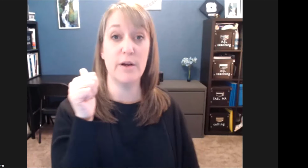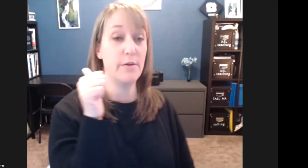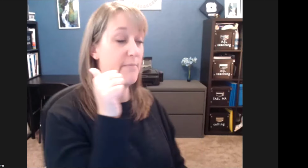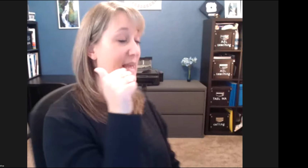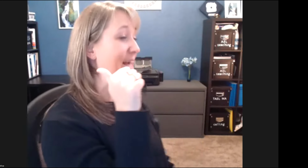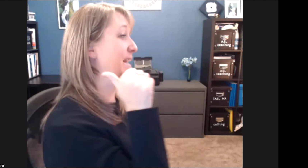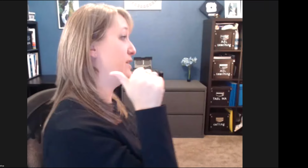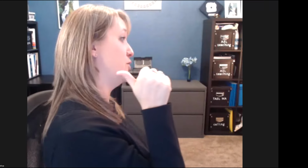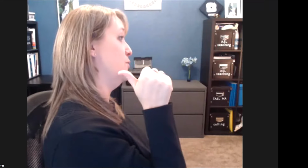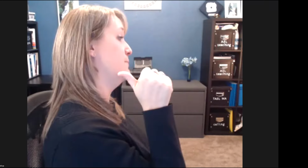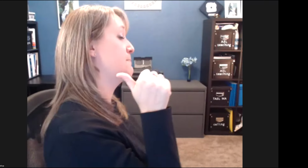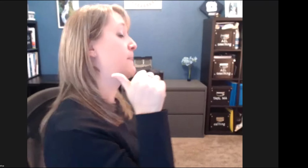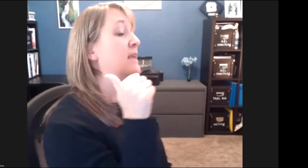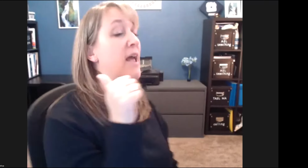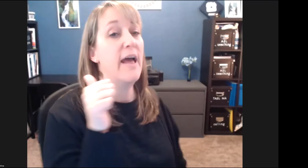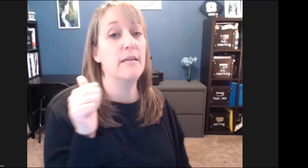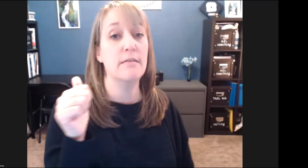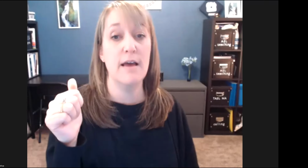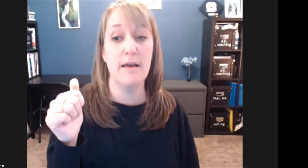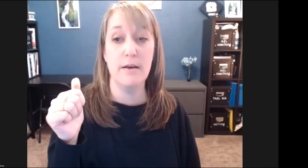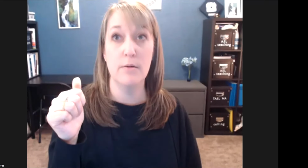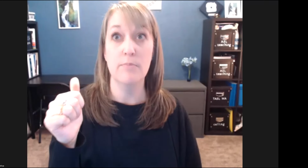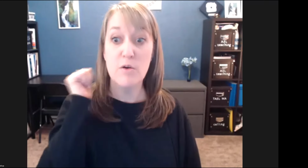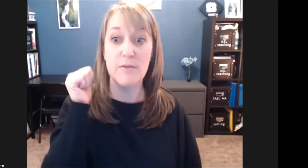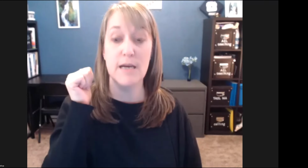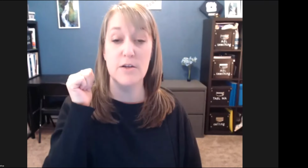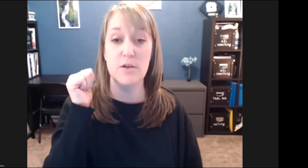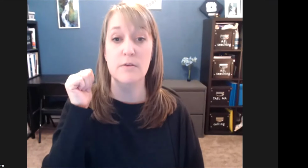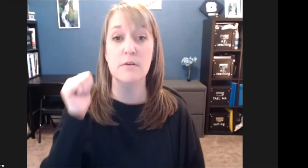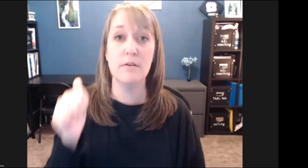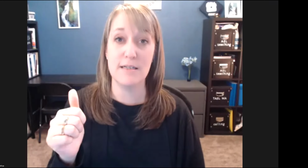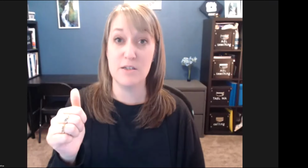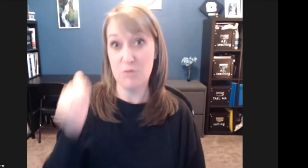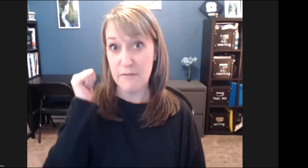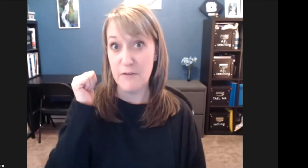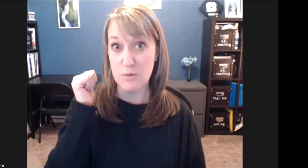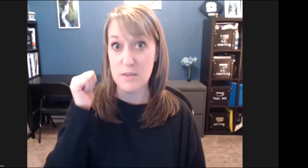thumb behind you and then move it behind you. That's refuse.